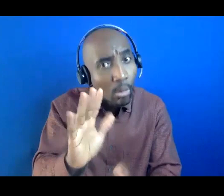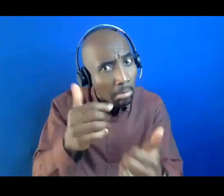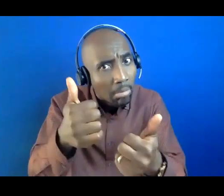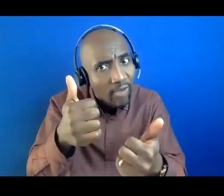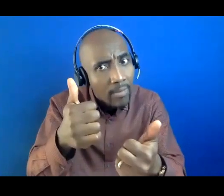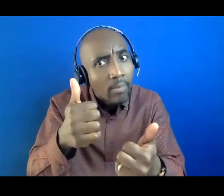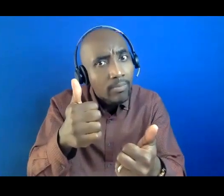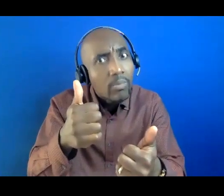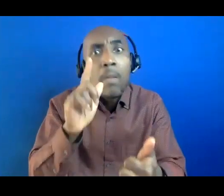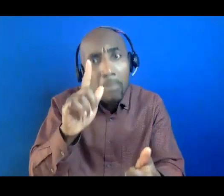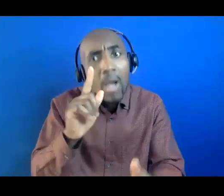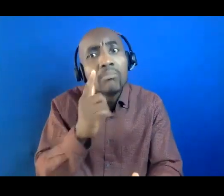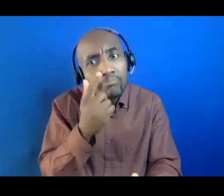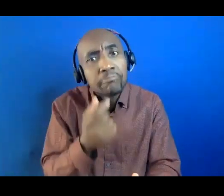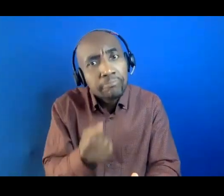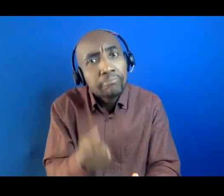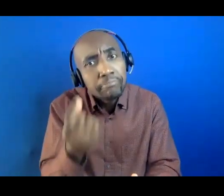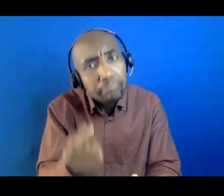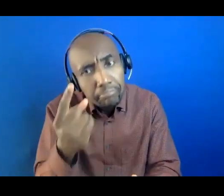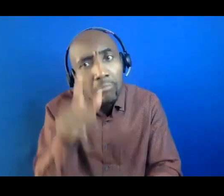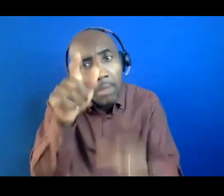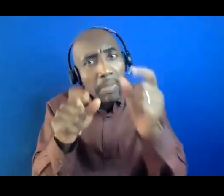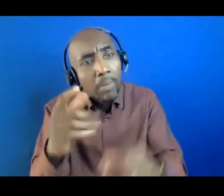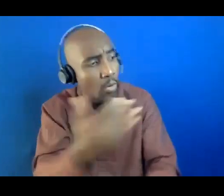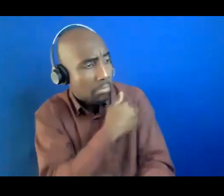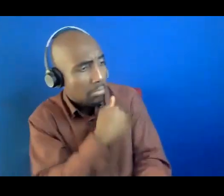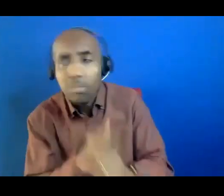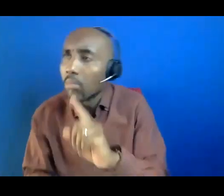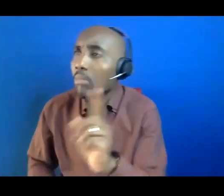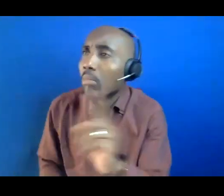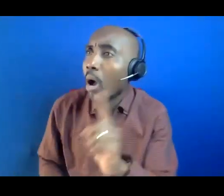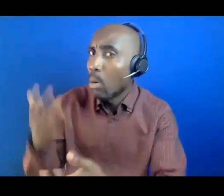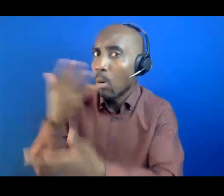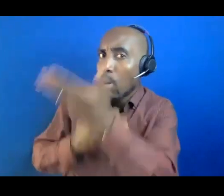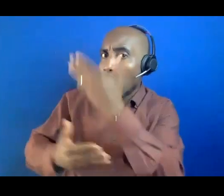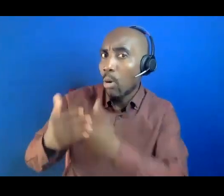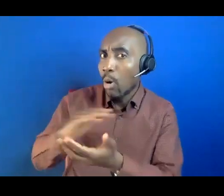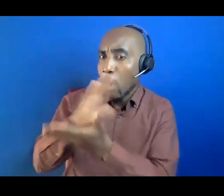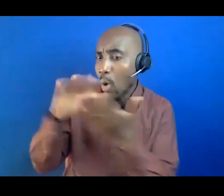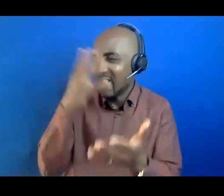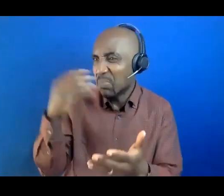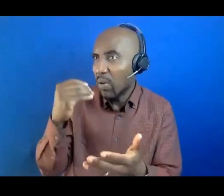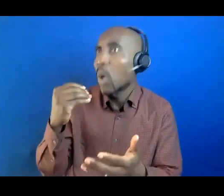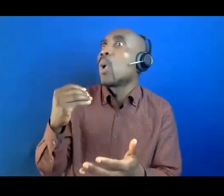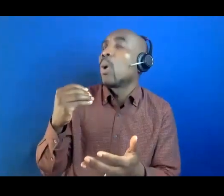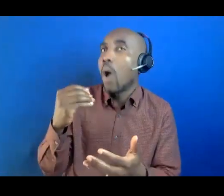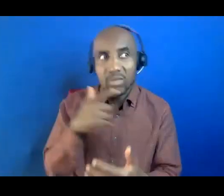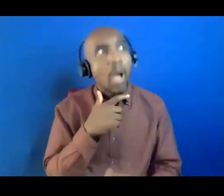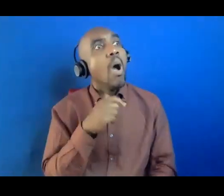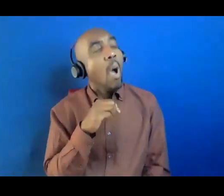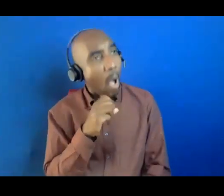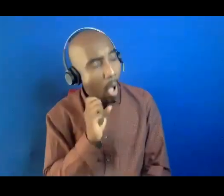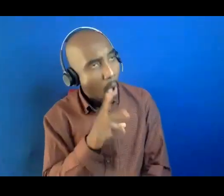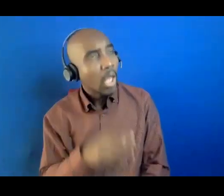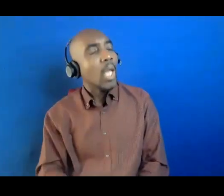But once every so often, someone would come and talk to me about their experience of the Holy Spirit. And I'd be like, oh, I would just nod.